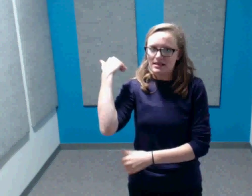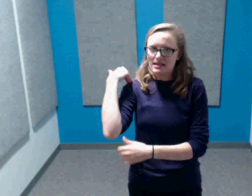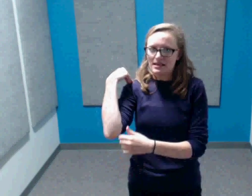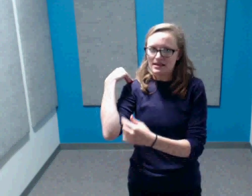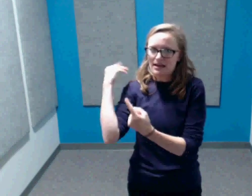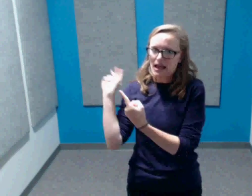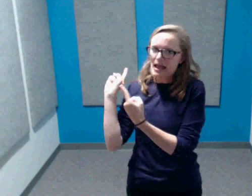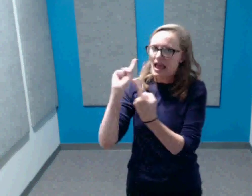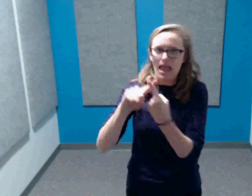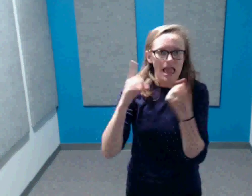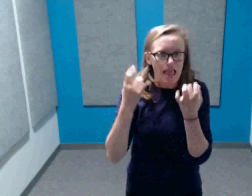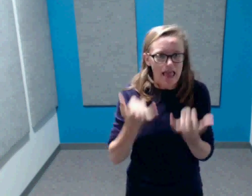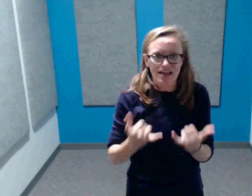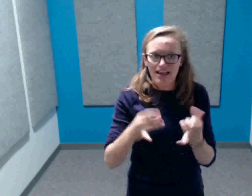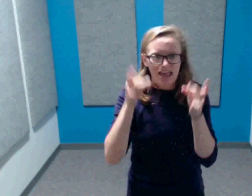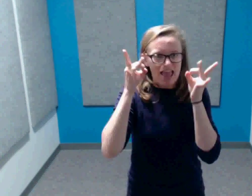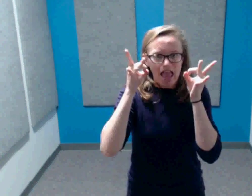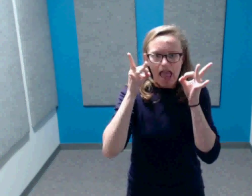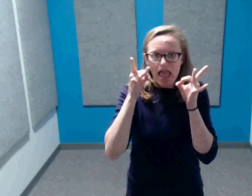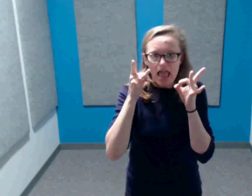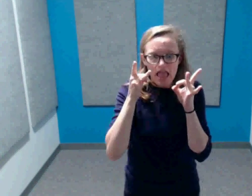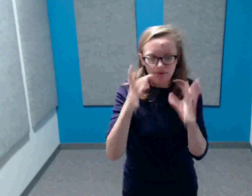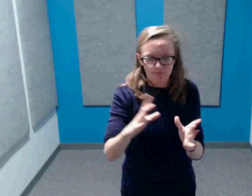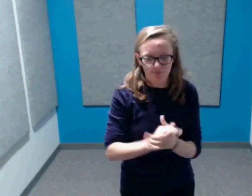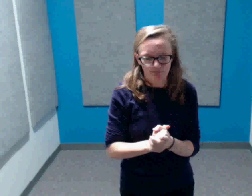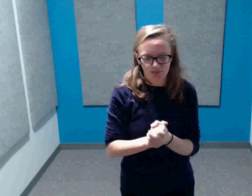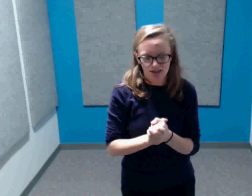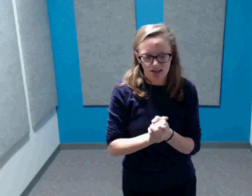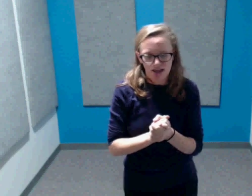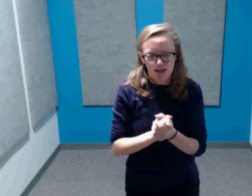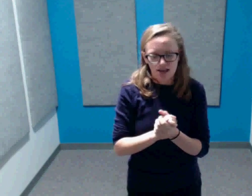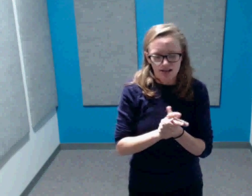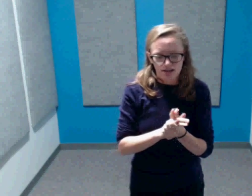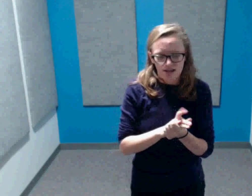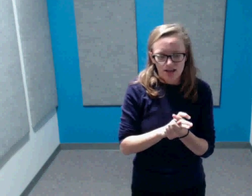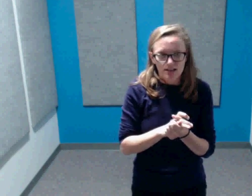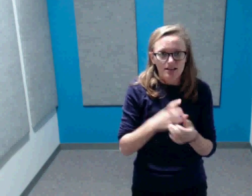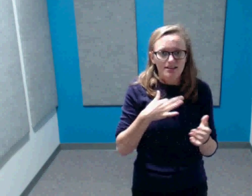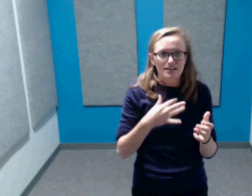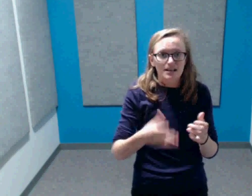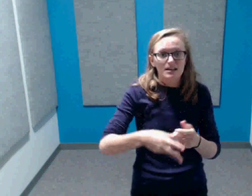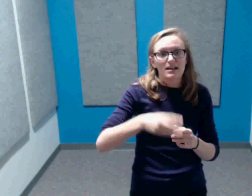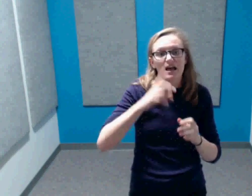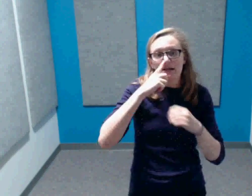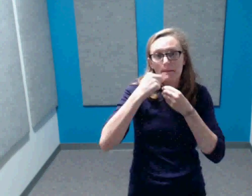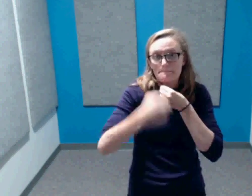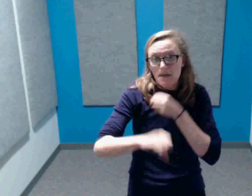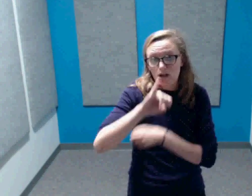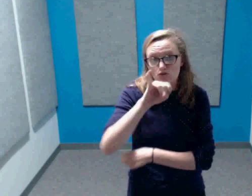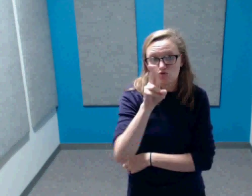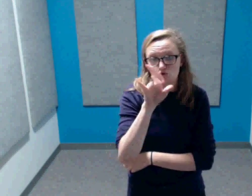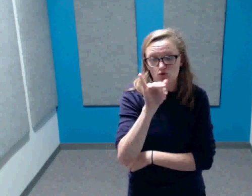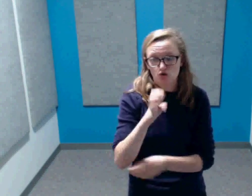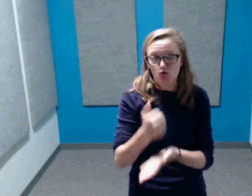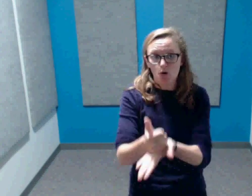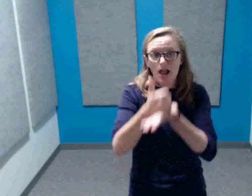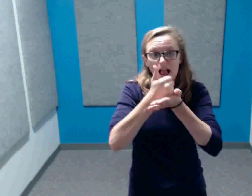there is nothing in life that will cut skunk juice off your body like tomato juice? The sophisticated guy would say